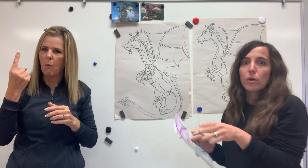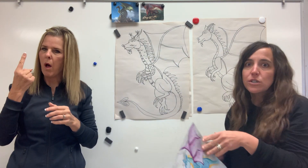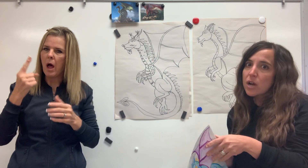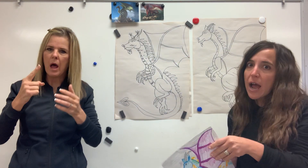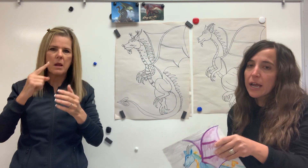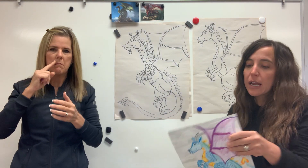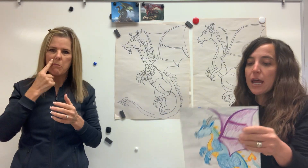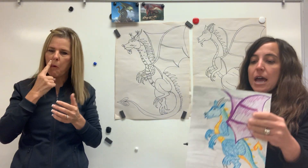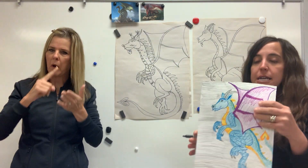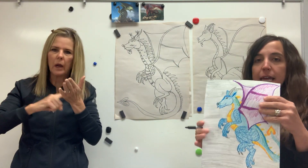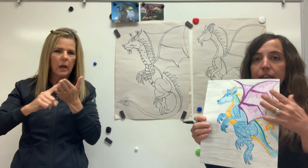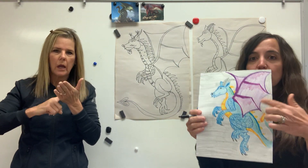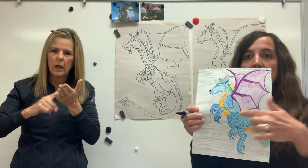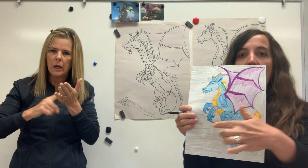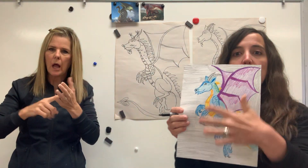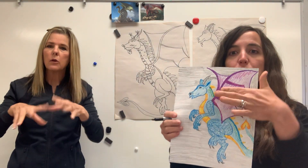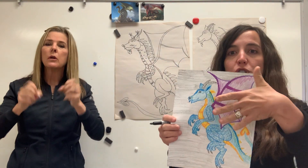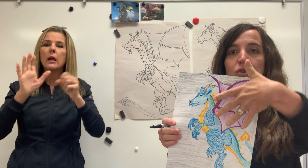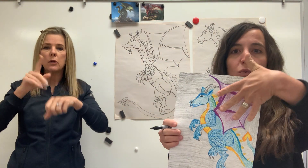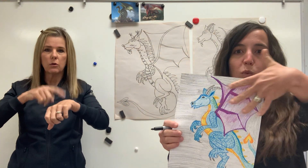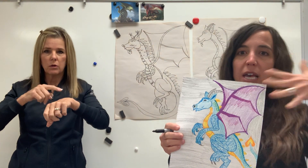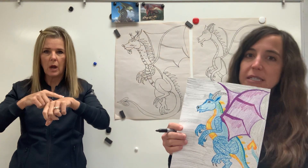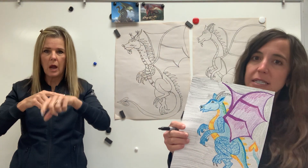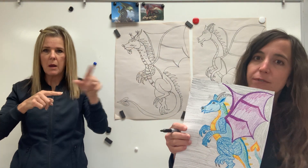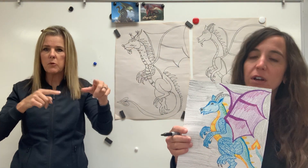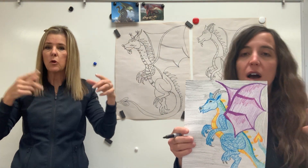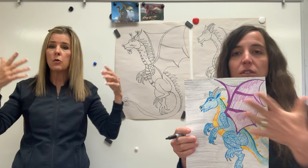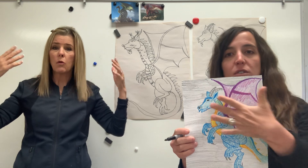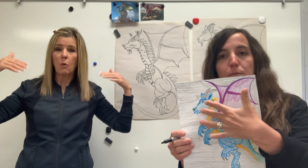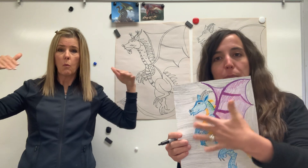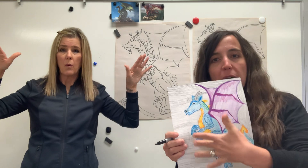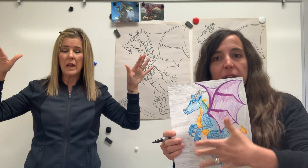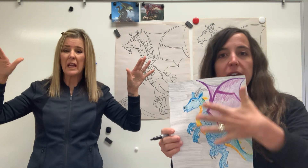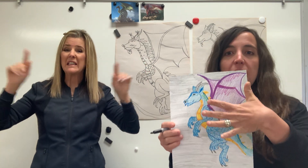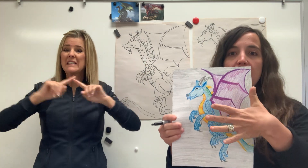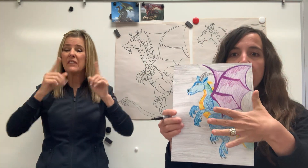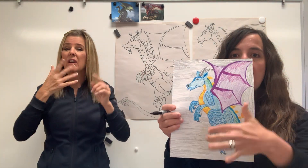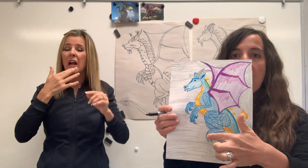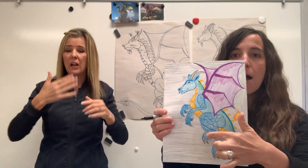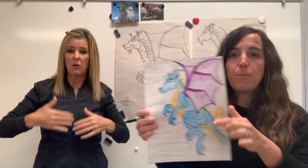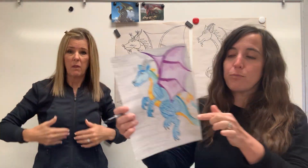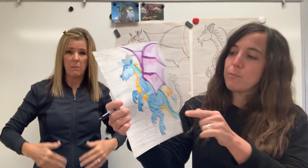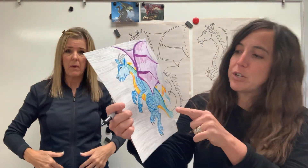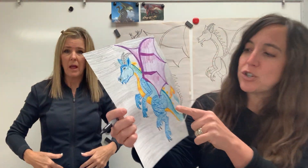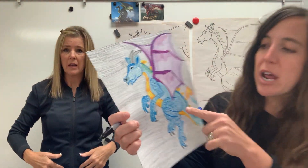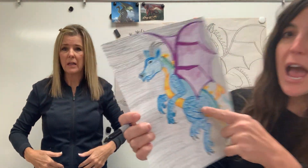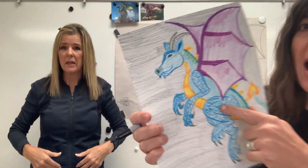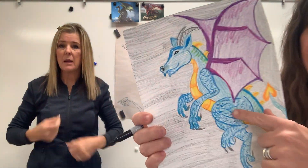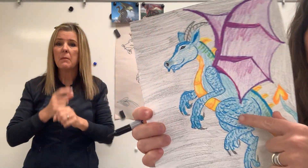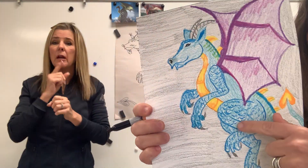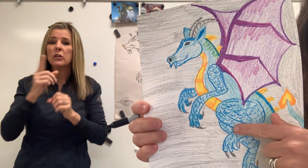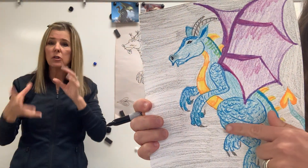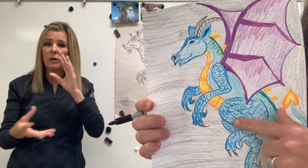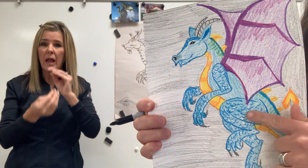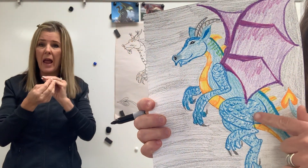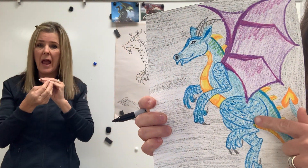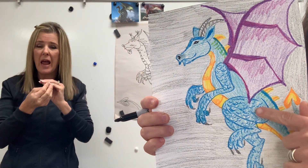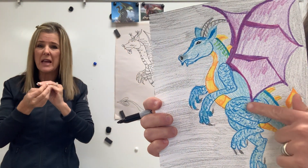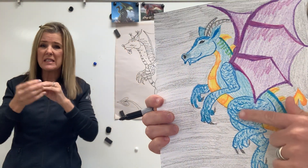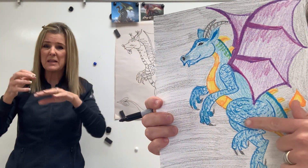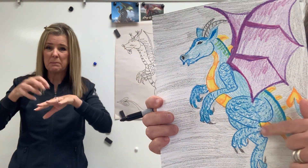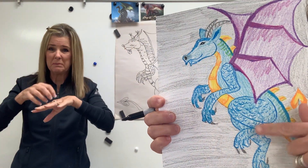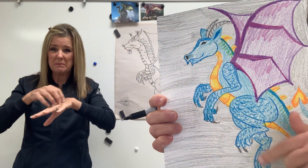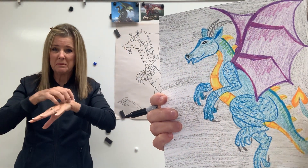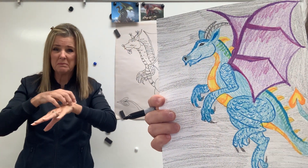color boring dragon. Take your time. You could do the wings a different color, the belly, be sure to add, you know, some